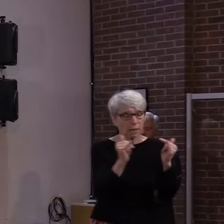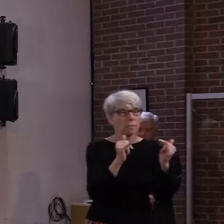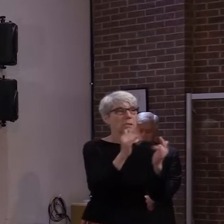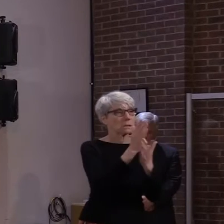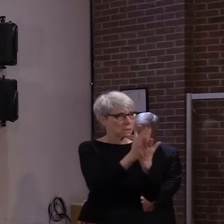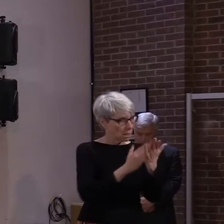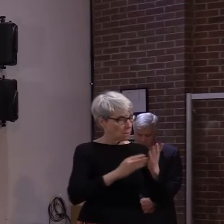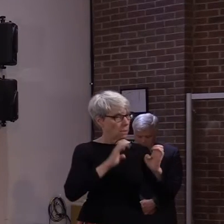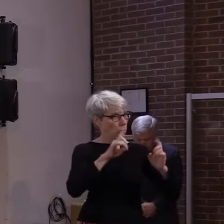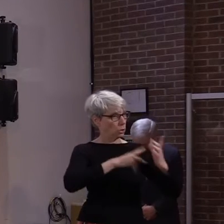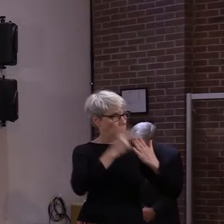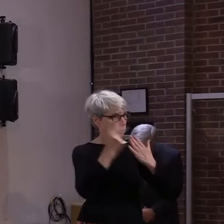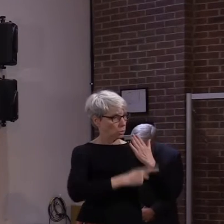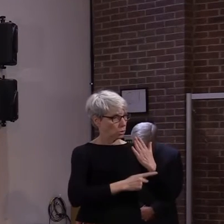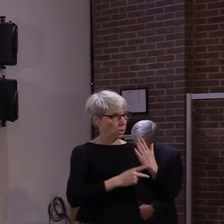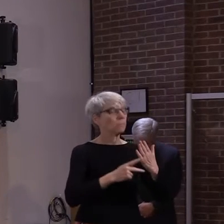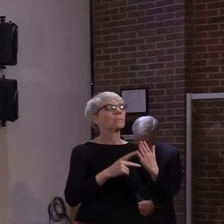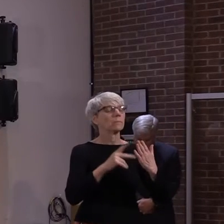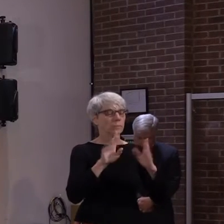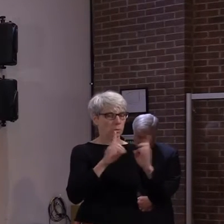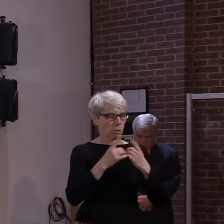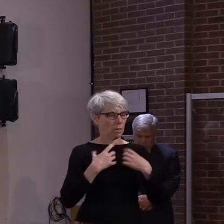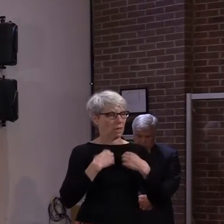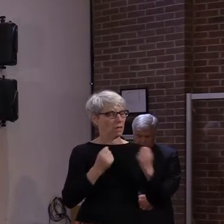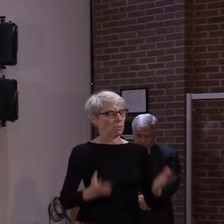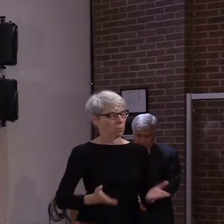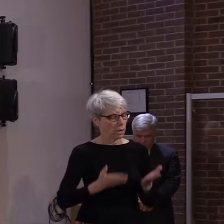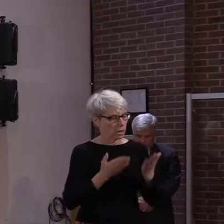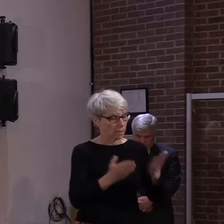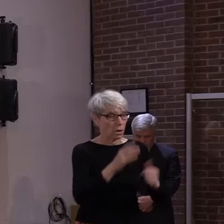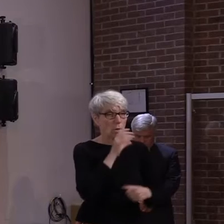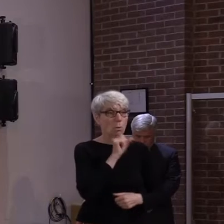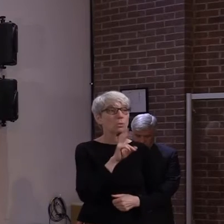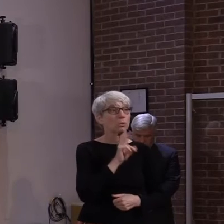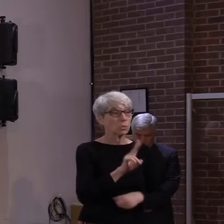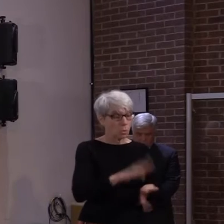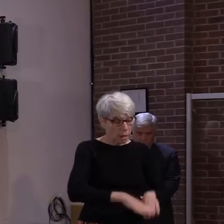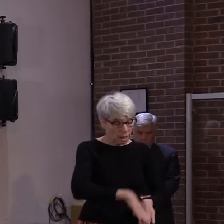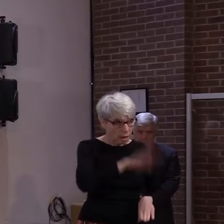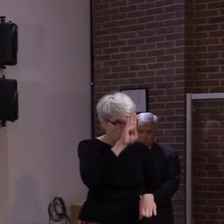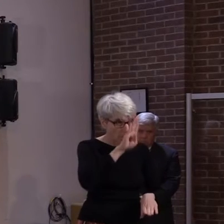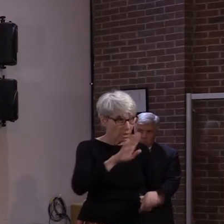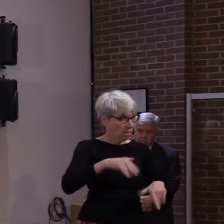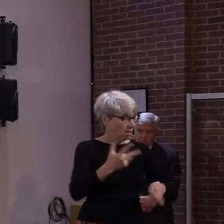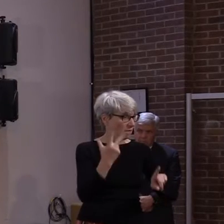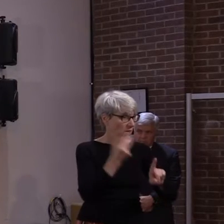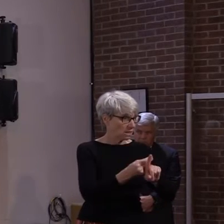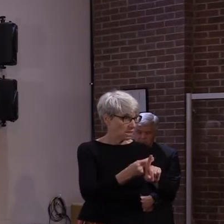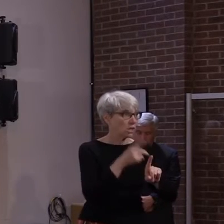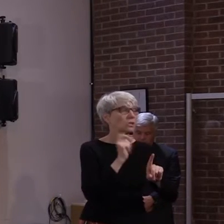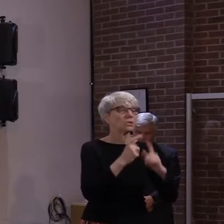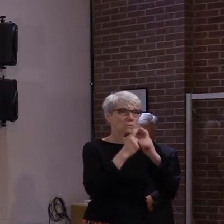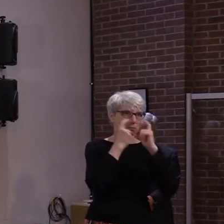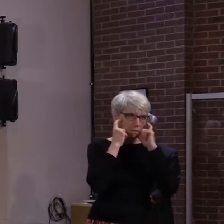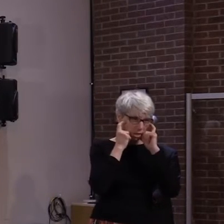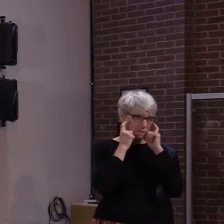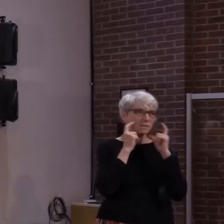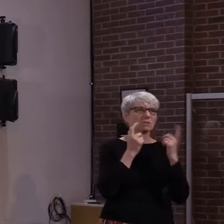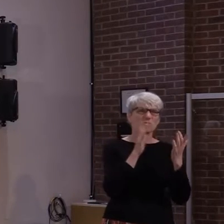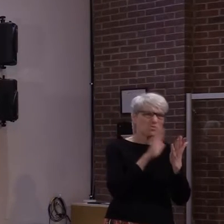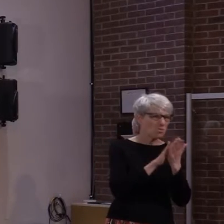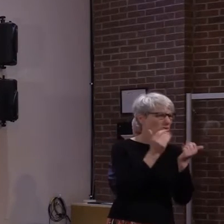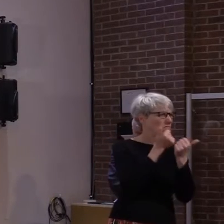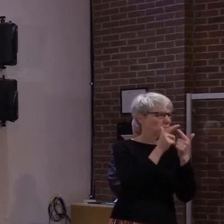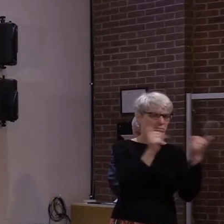department recommends that unvaccinated people 2 years and older wear masks when inside this summer.